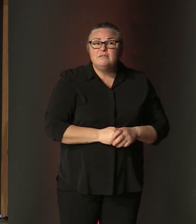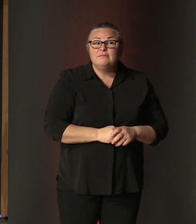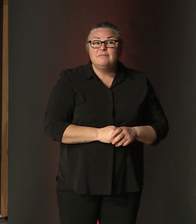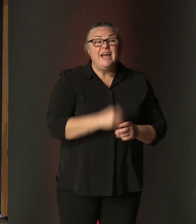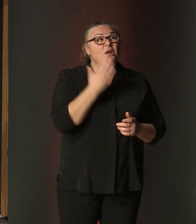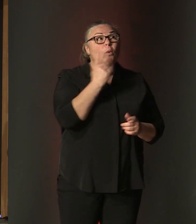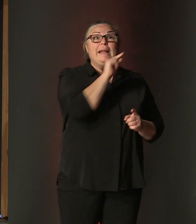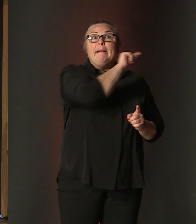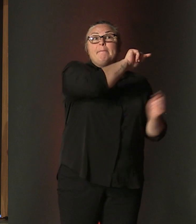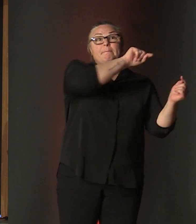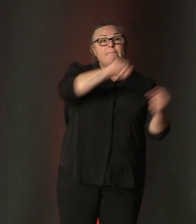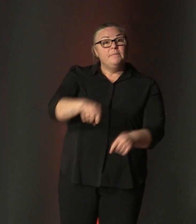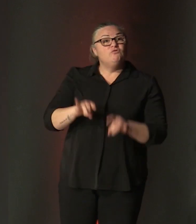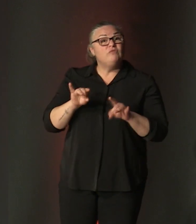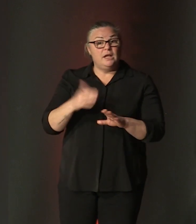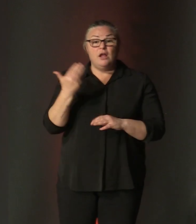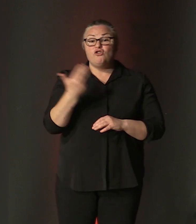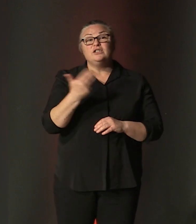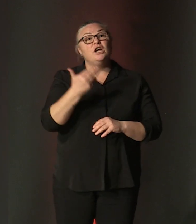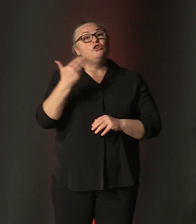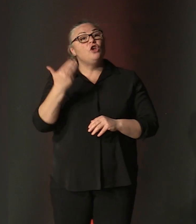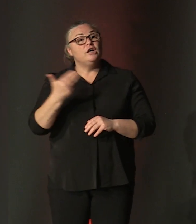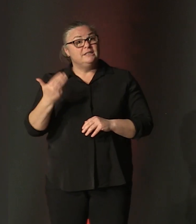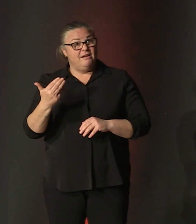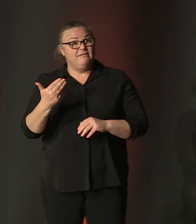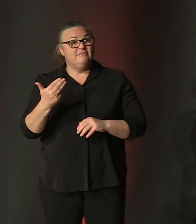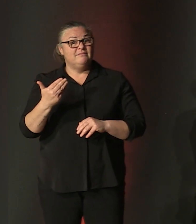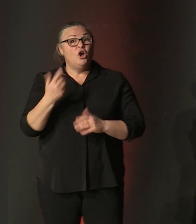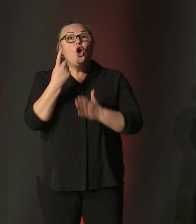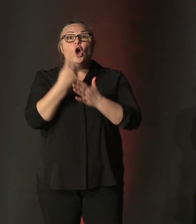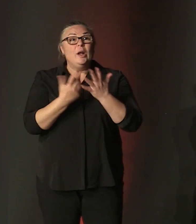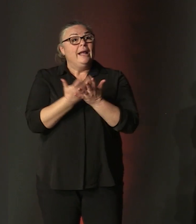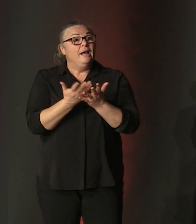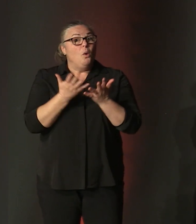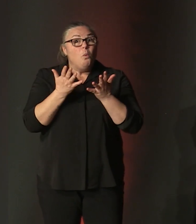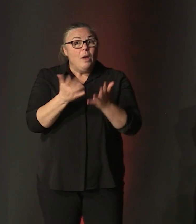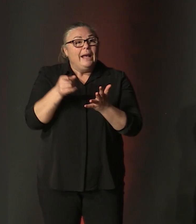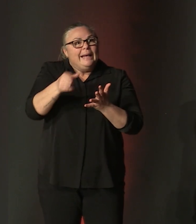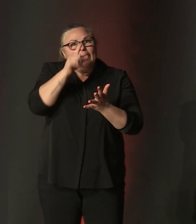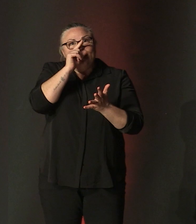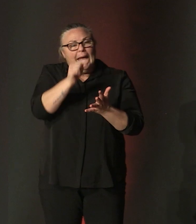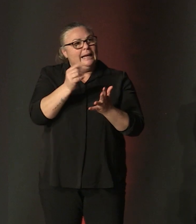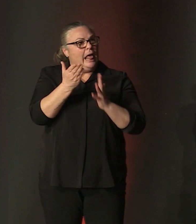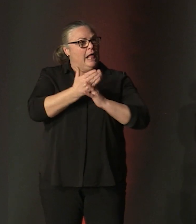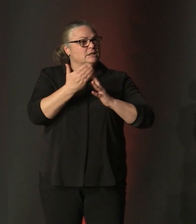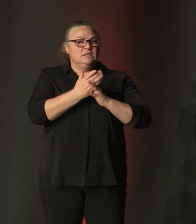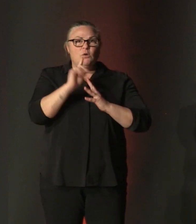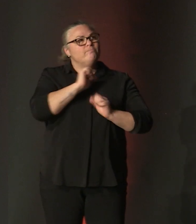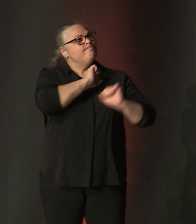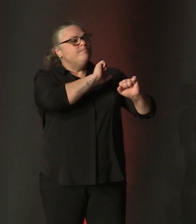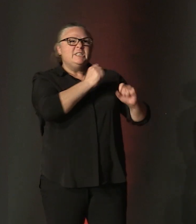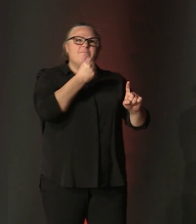in 1919, the only way he could access the freedoms that he'd fought